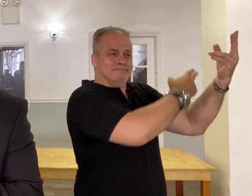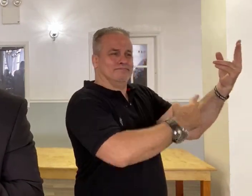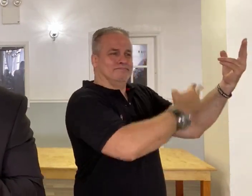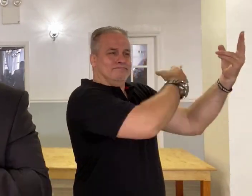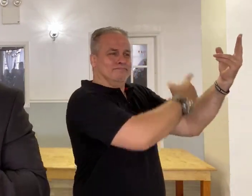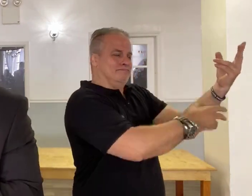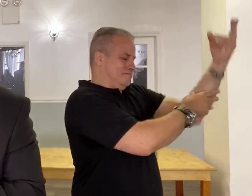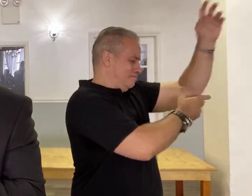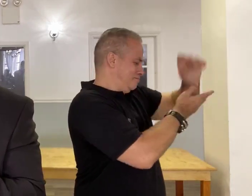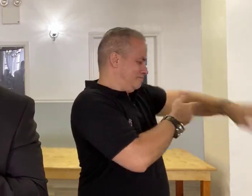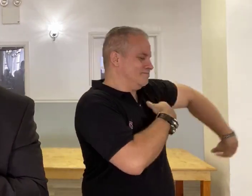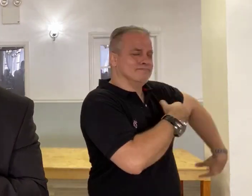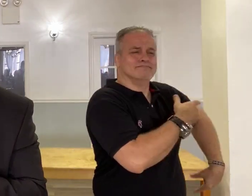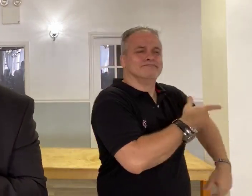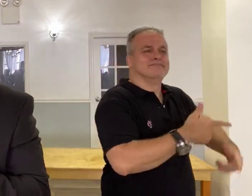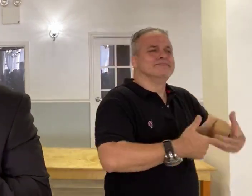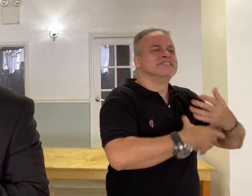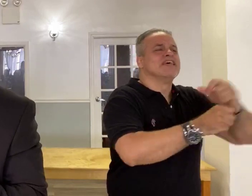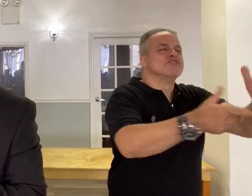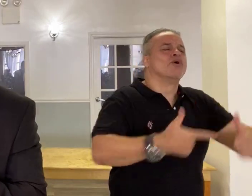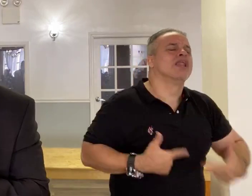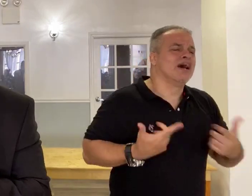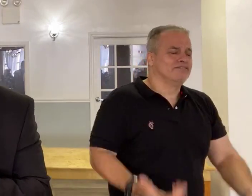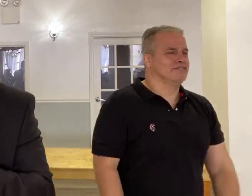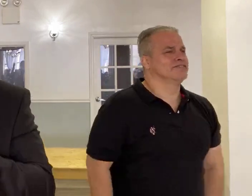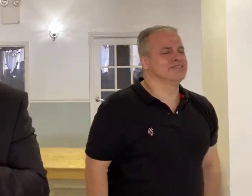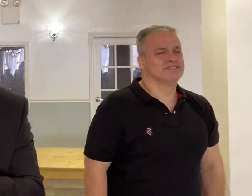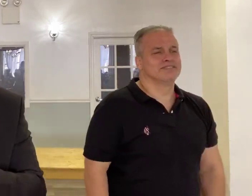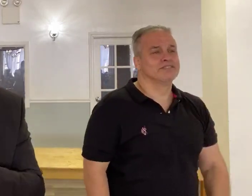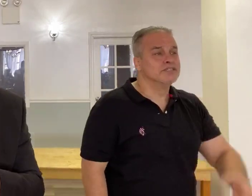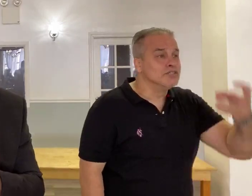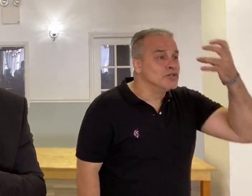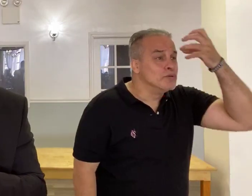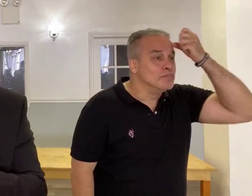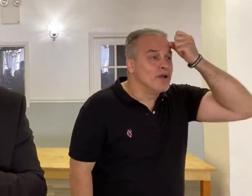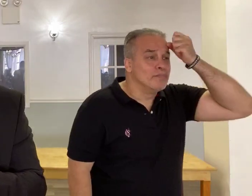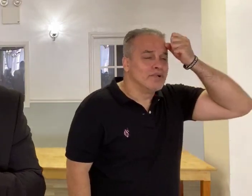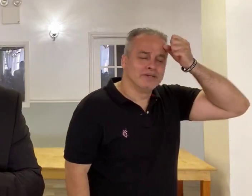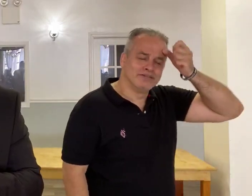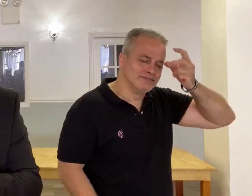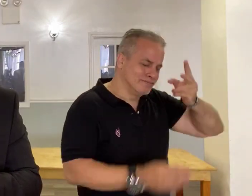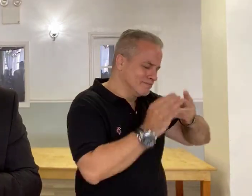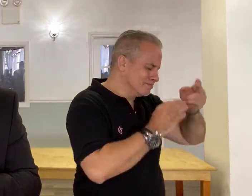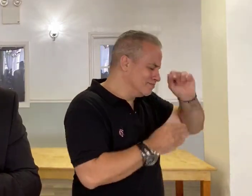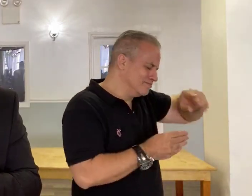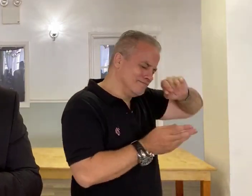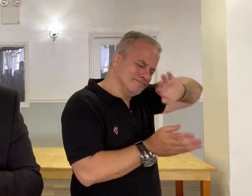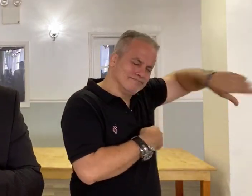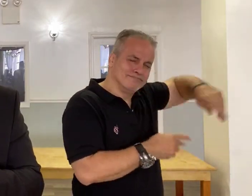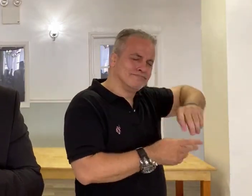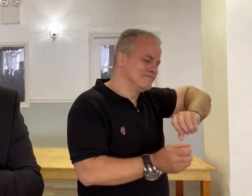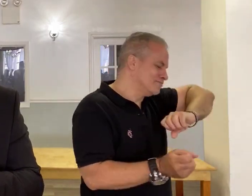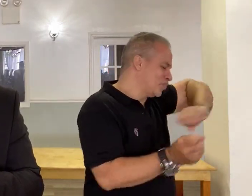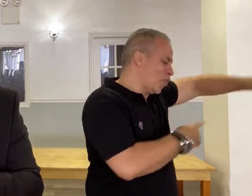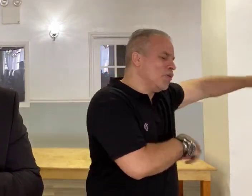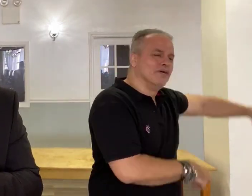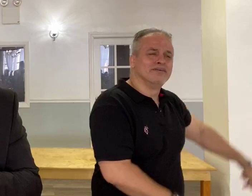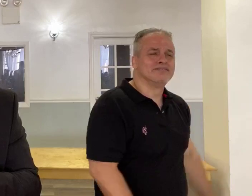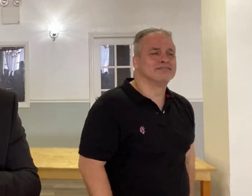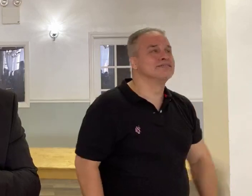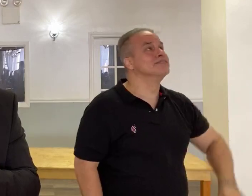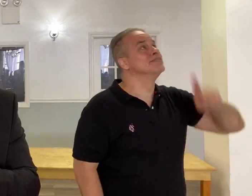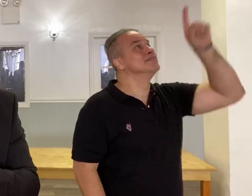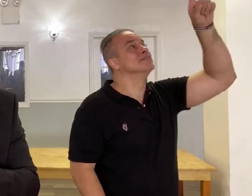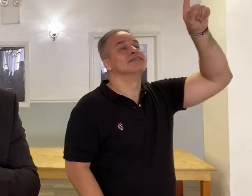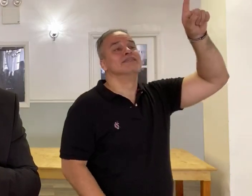Memories. Cut it off. Cast it from you. Run to Christ. The Bible says, draw nigh